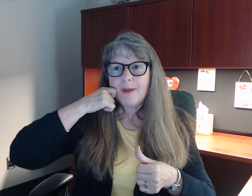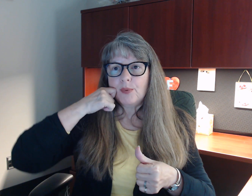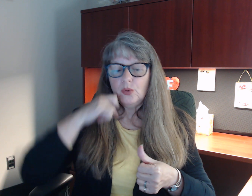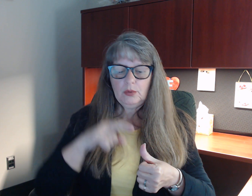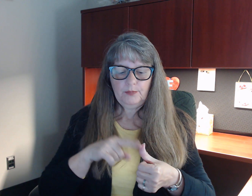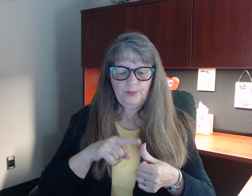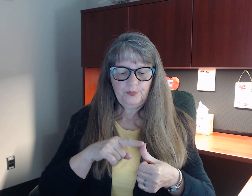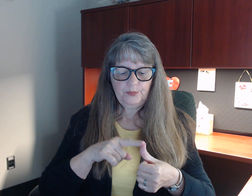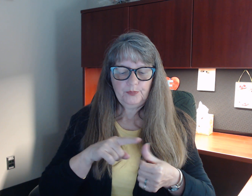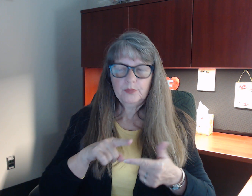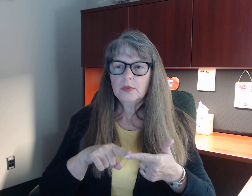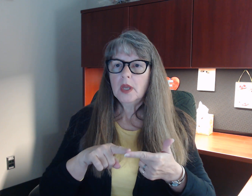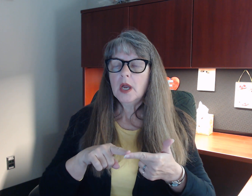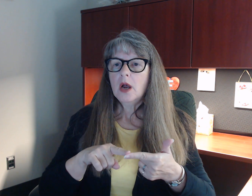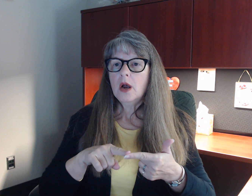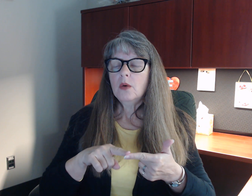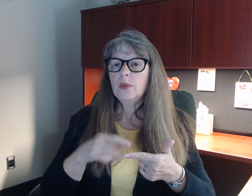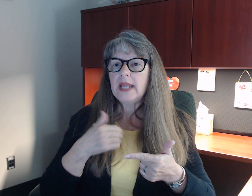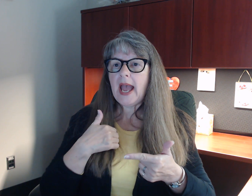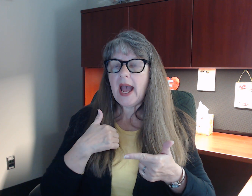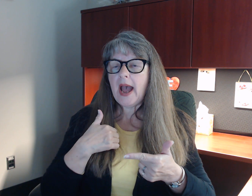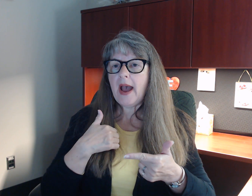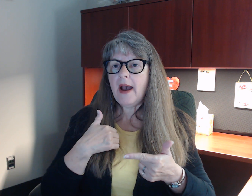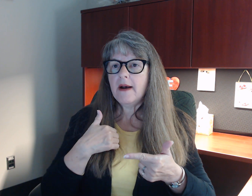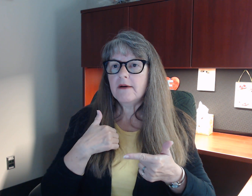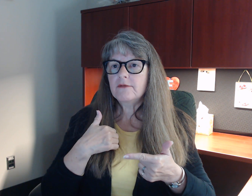apple. We have